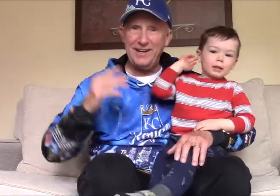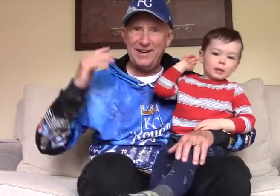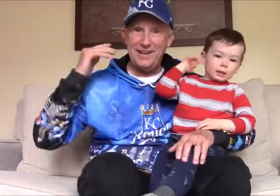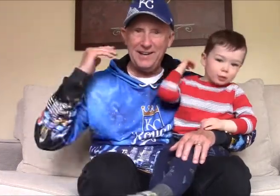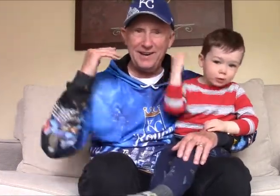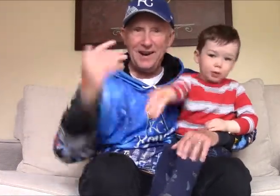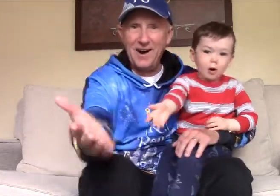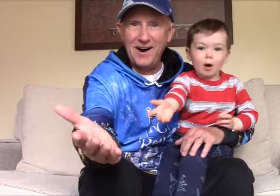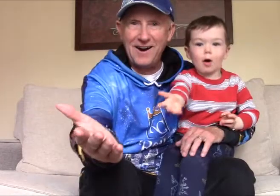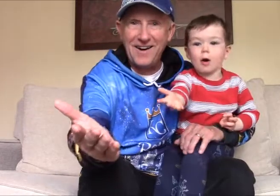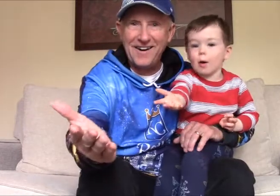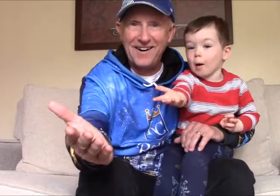here we go.